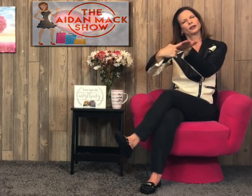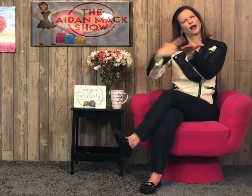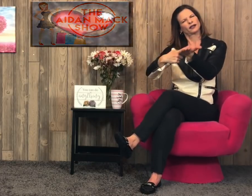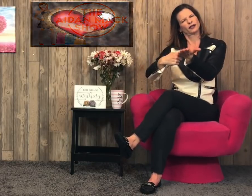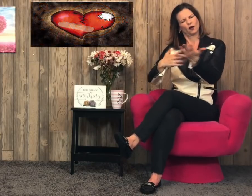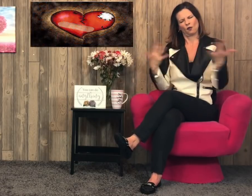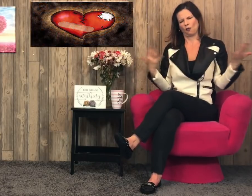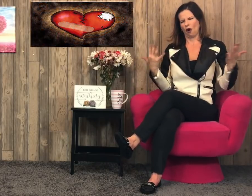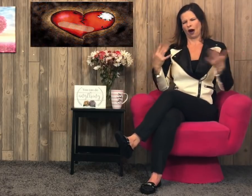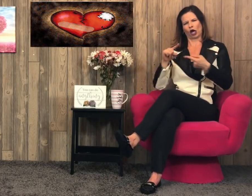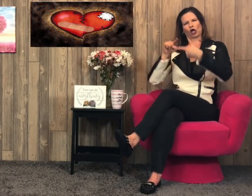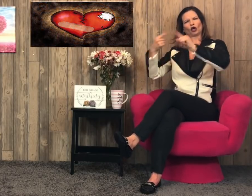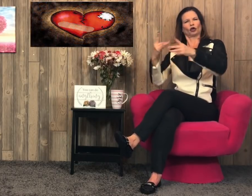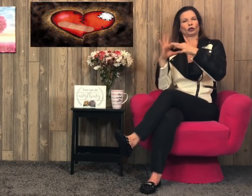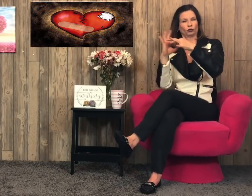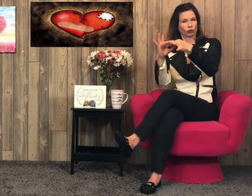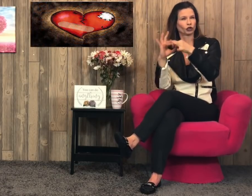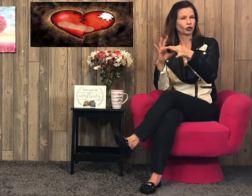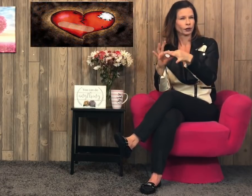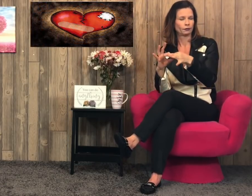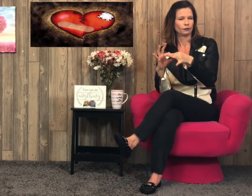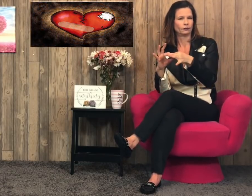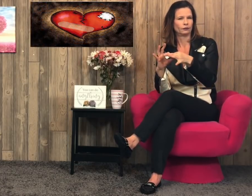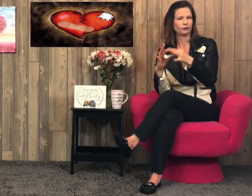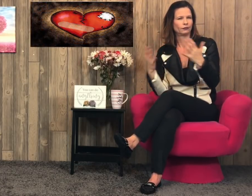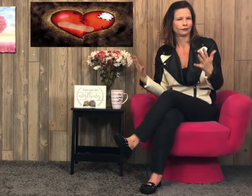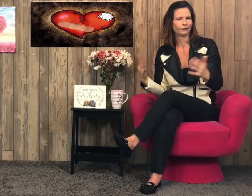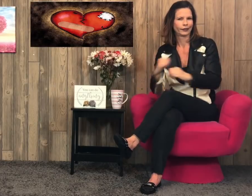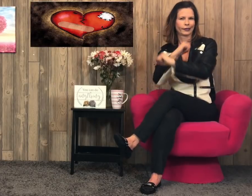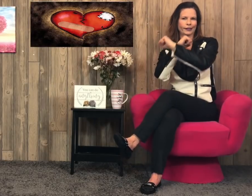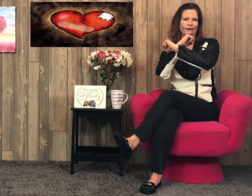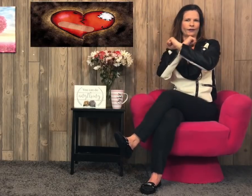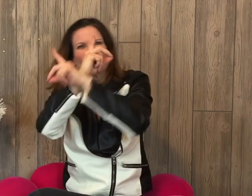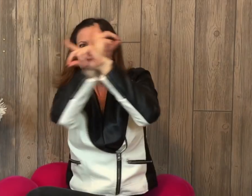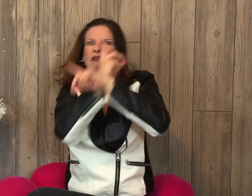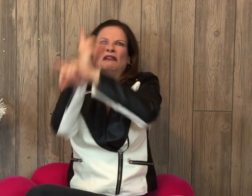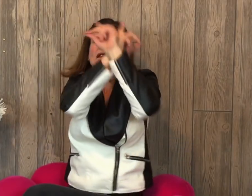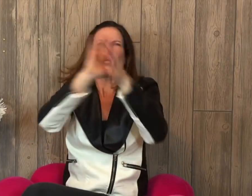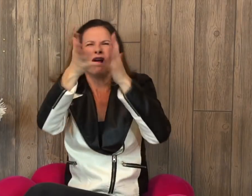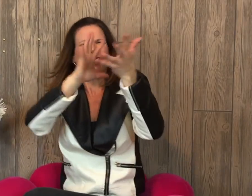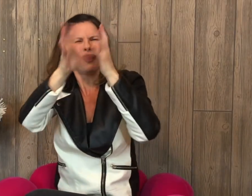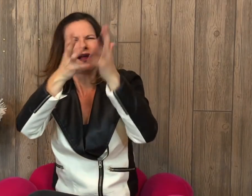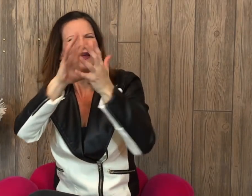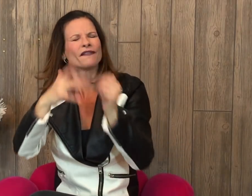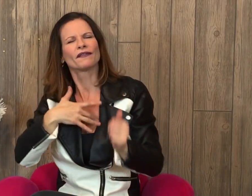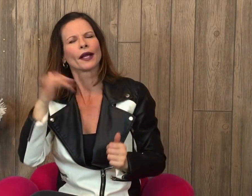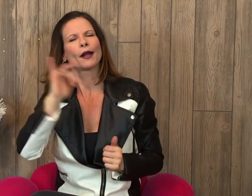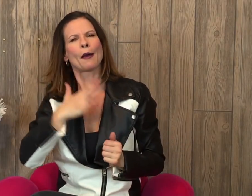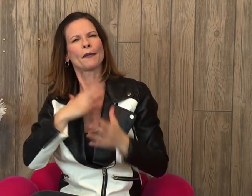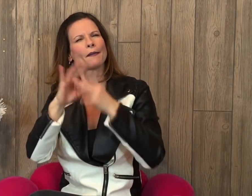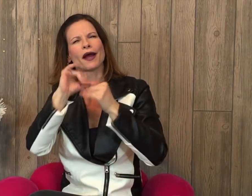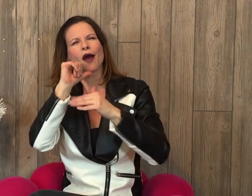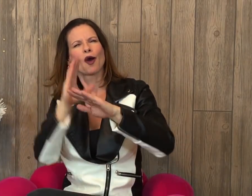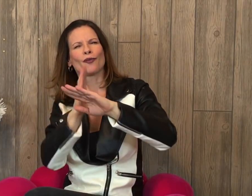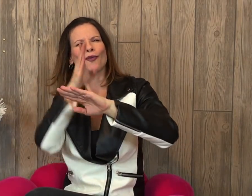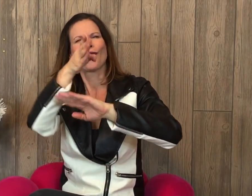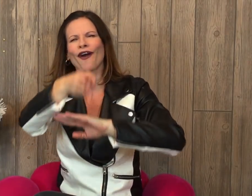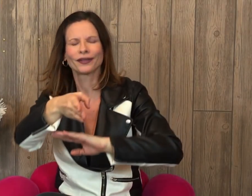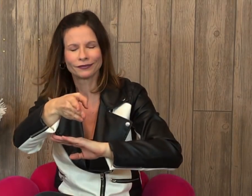So now, let's dive into what can hurt a relationship. Being defensive. Partners become defensive. Couples feel like